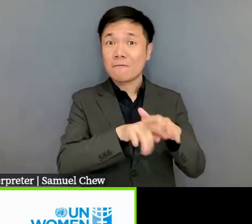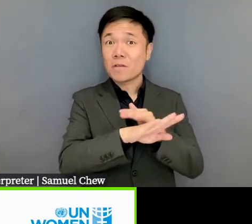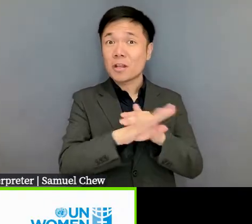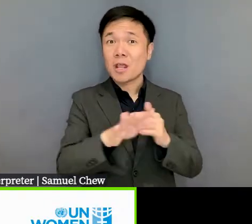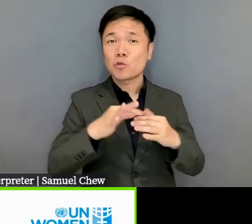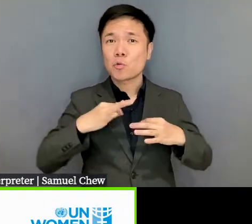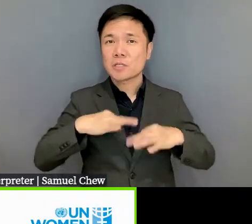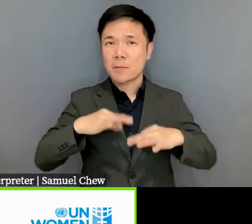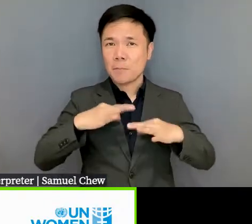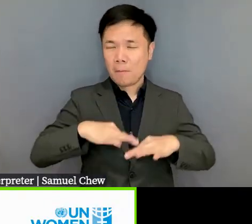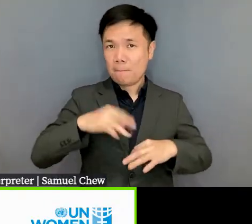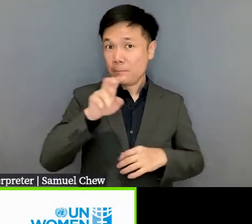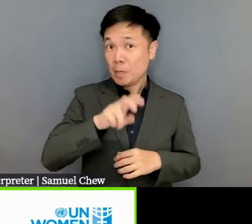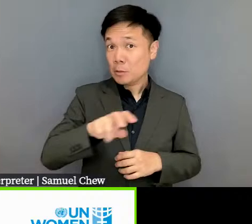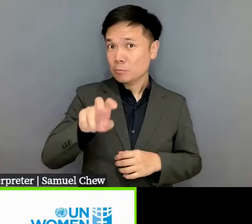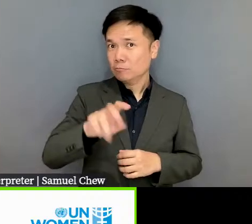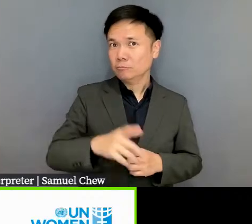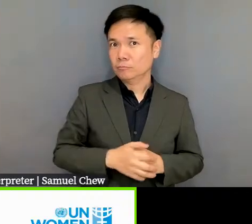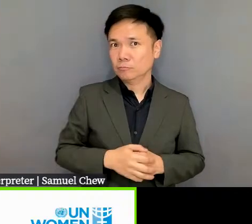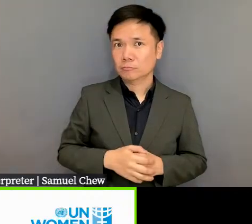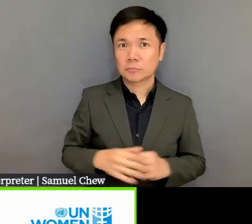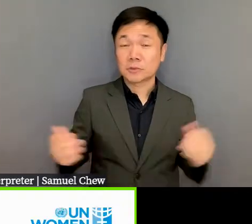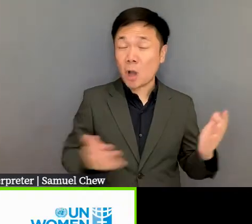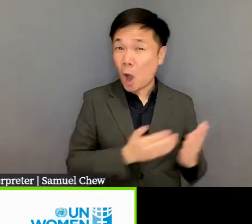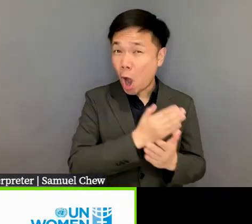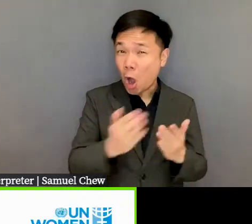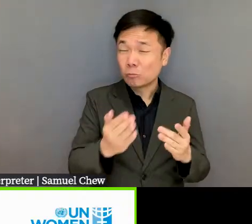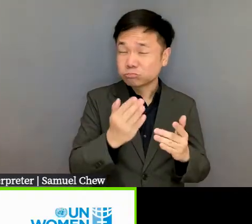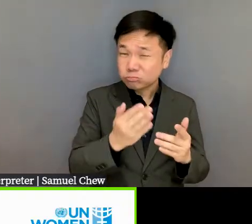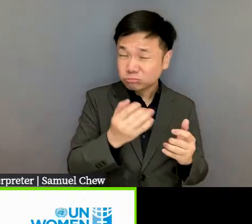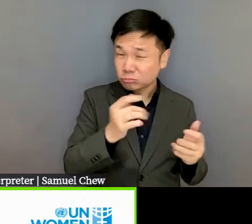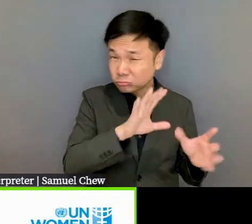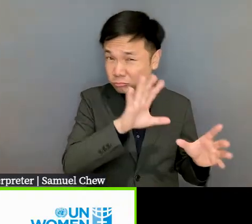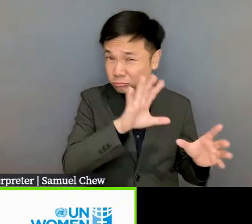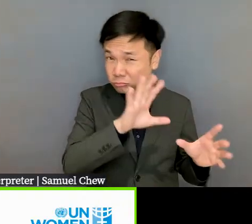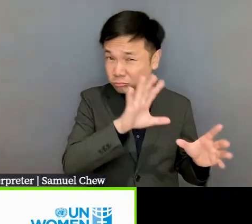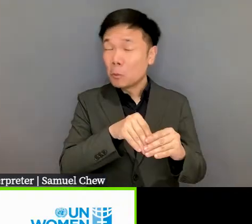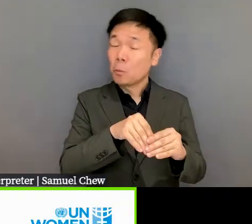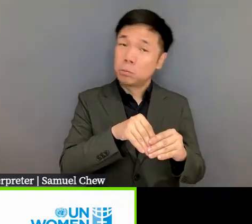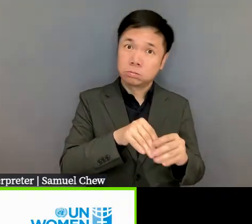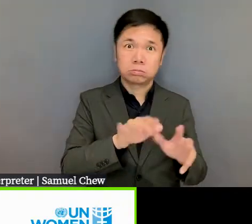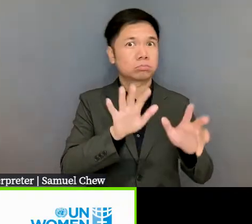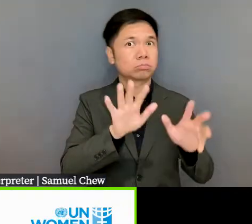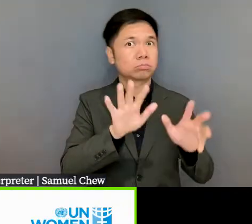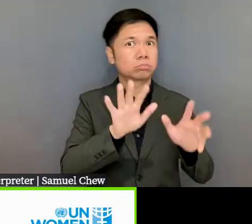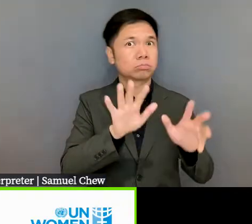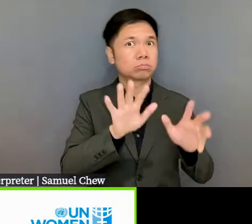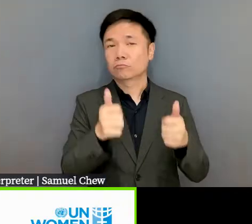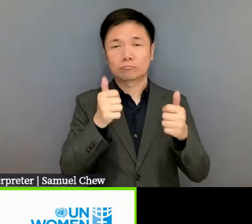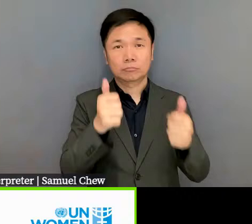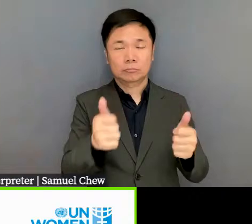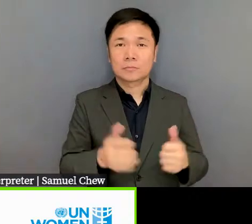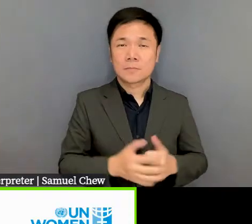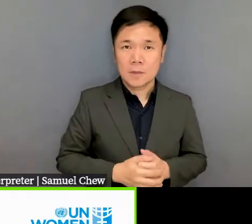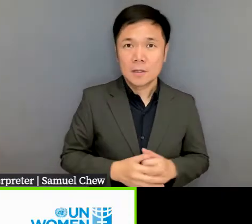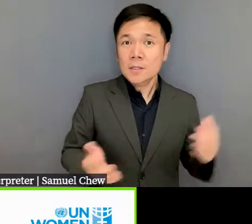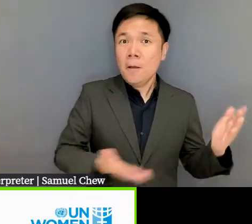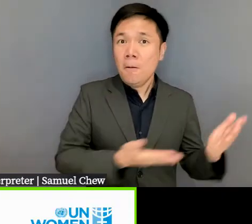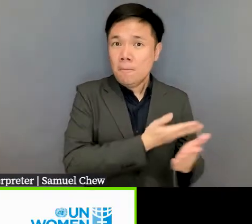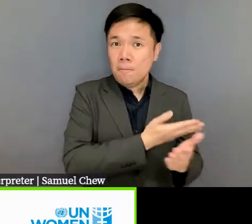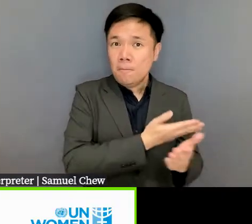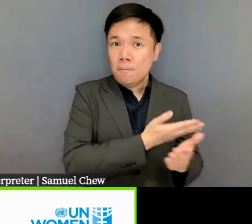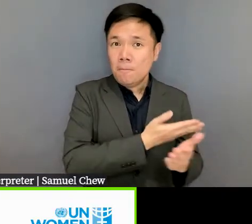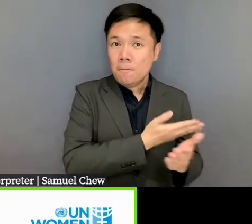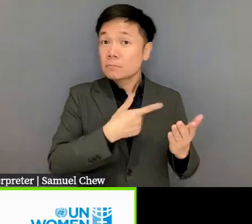not necessarily to do all of these things, but as we say, great if you can, any of these contributions that you can